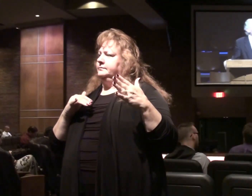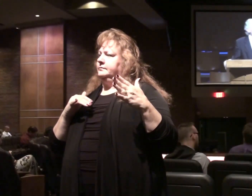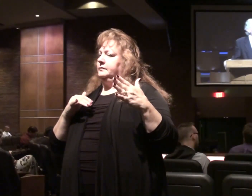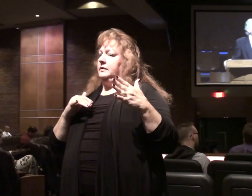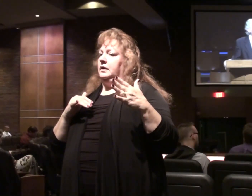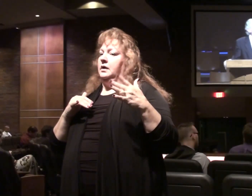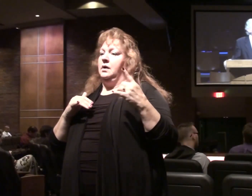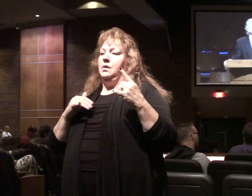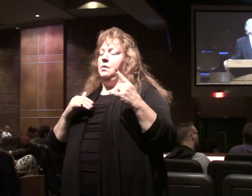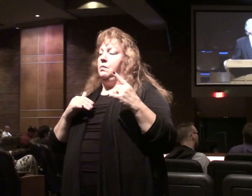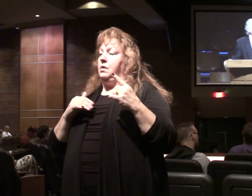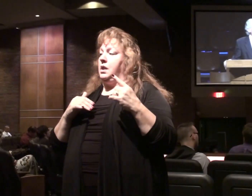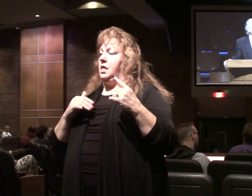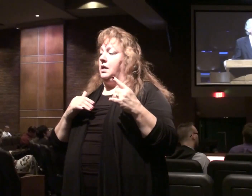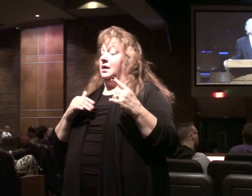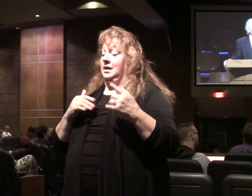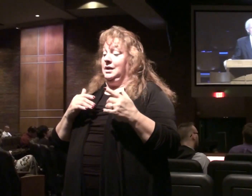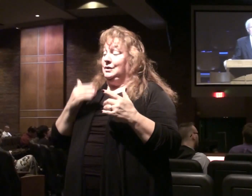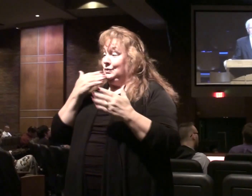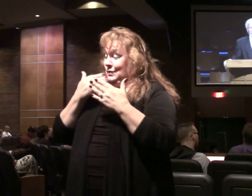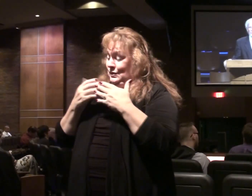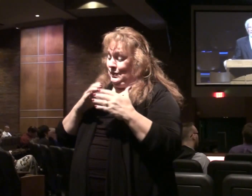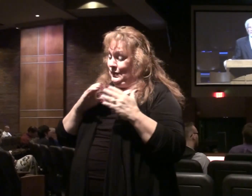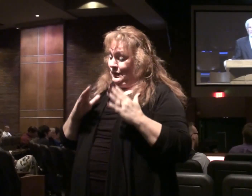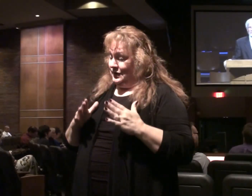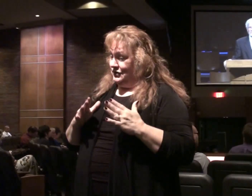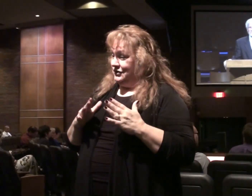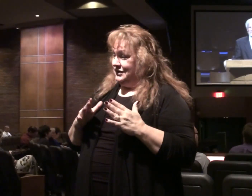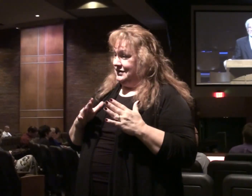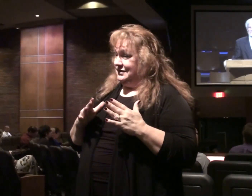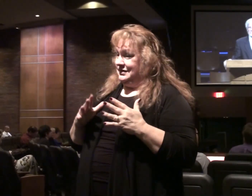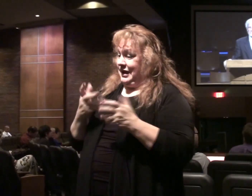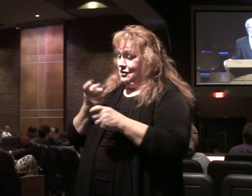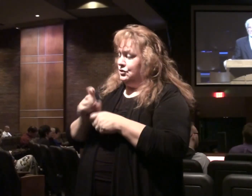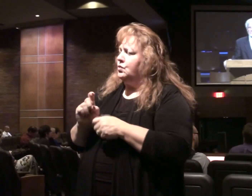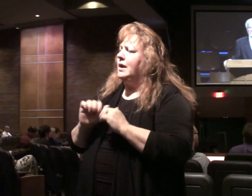that one of the greatest threats to healthy Christianity is prosperity.